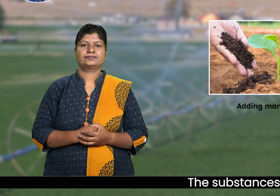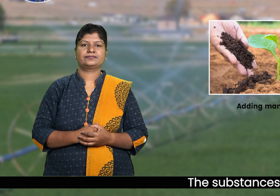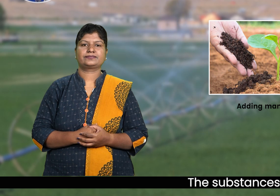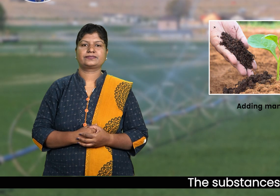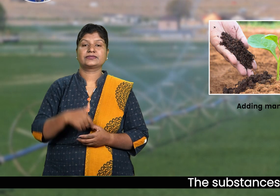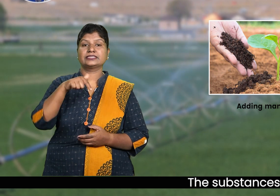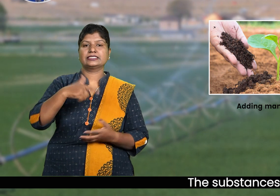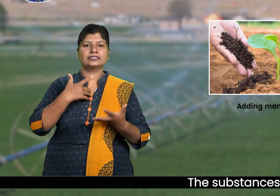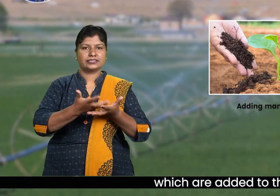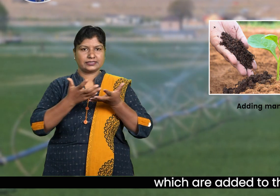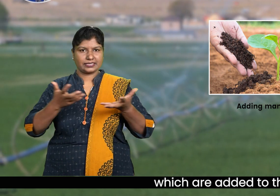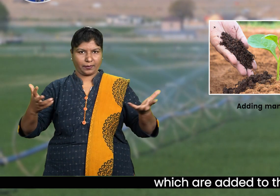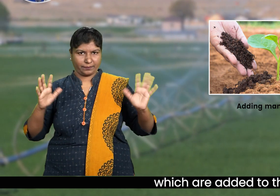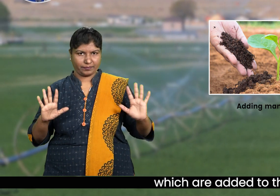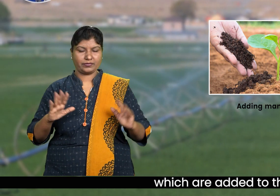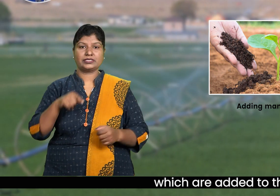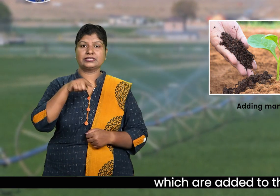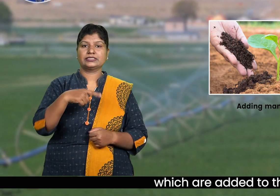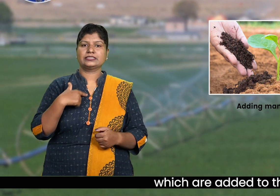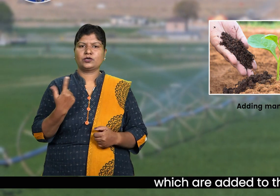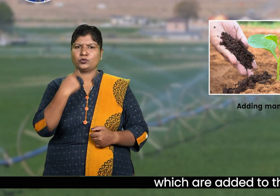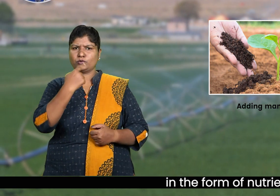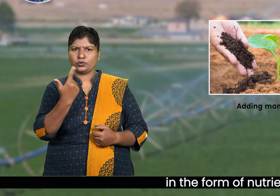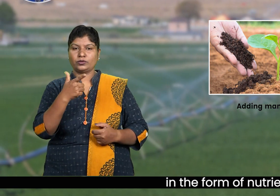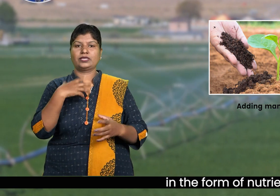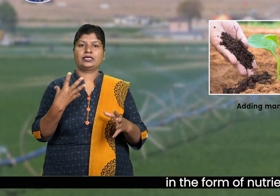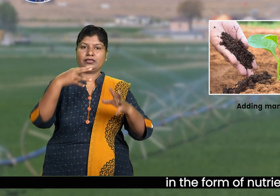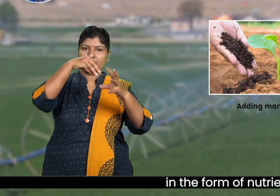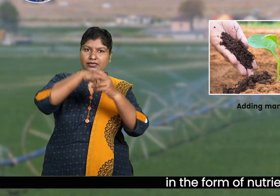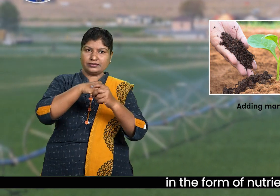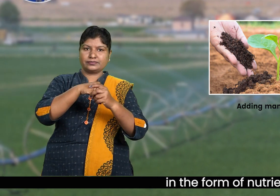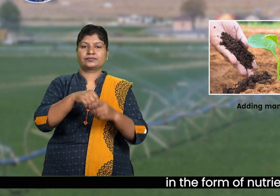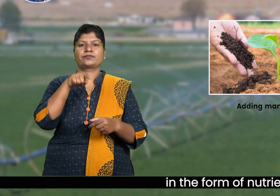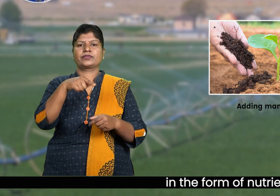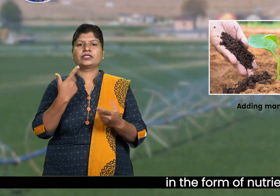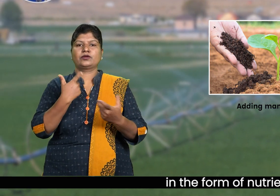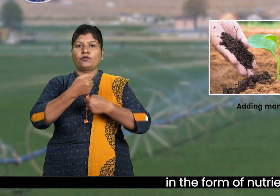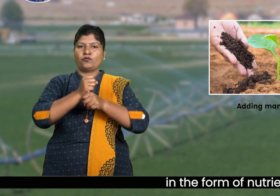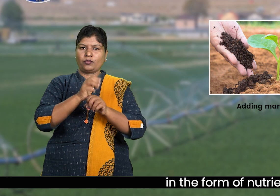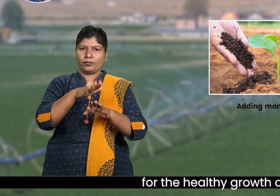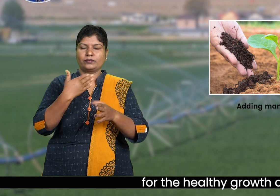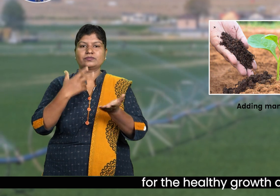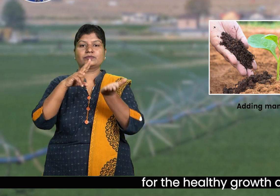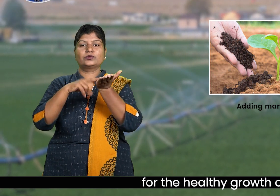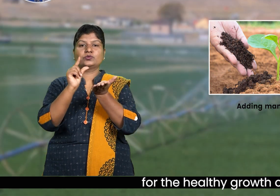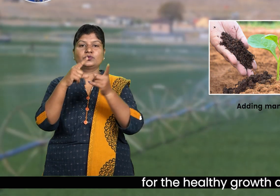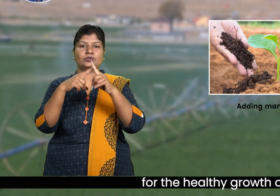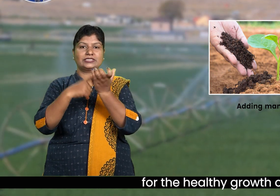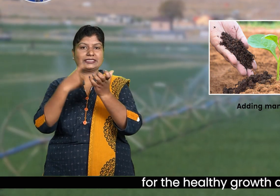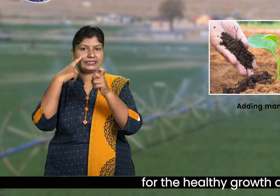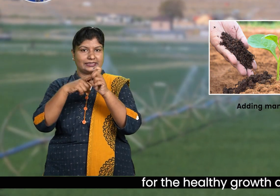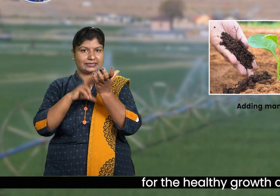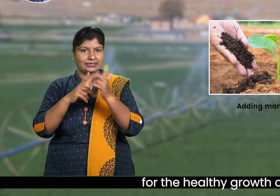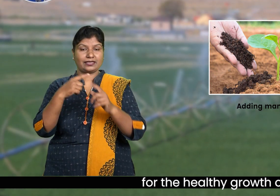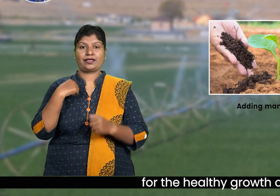The substances which are added to the soil in the form of nutrients for the healthy growth